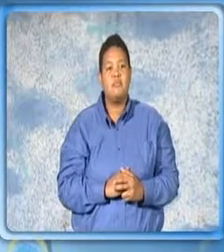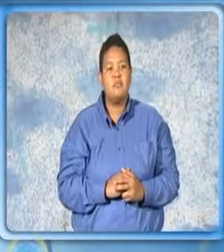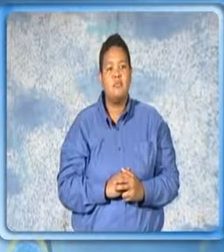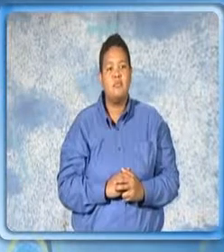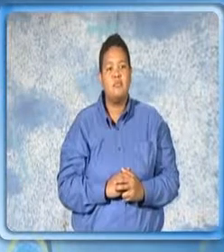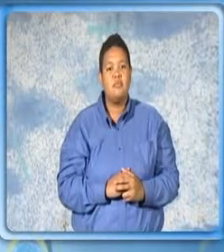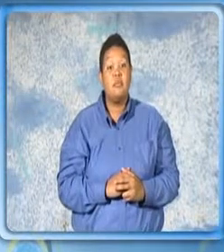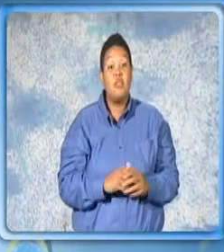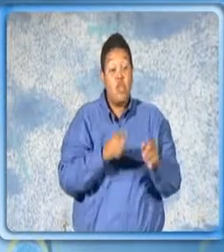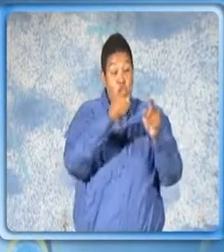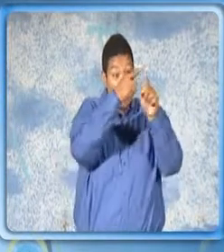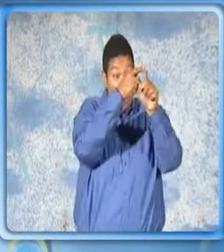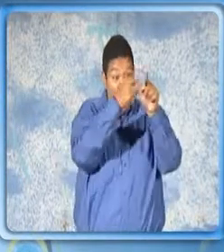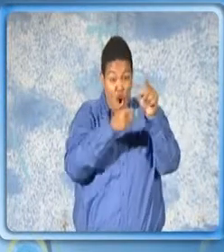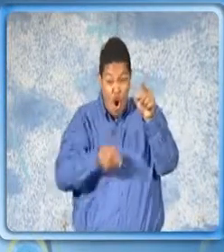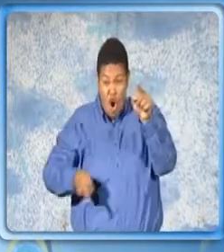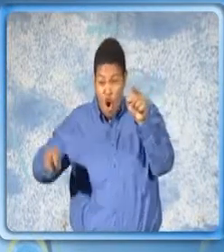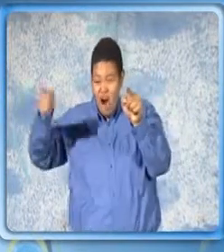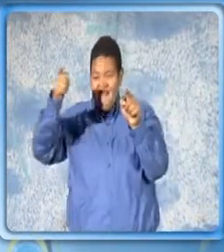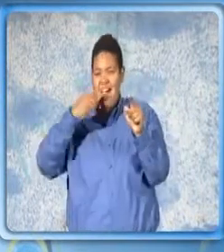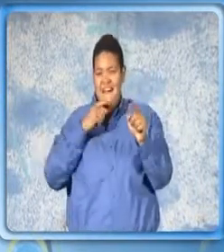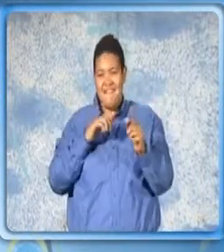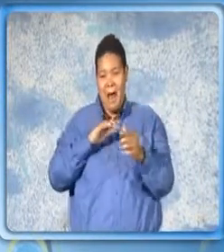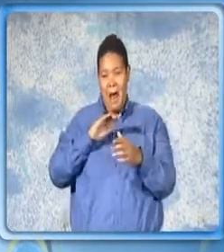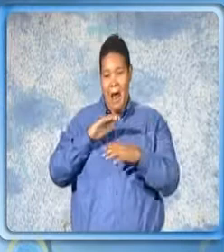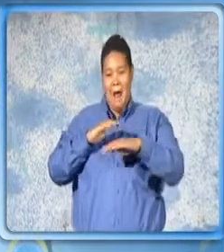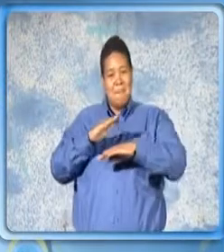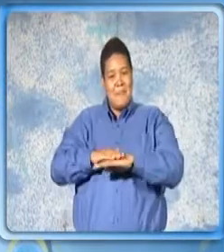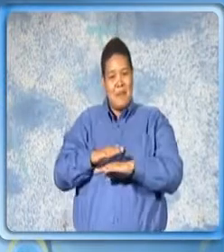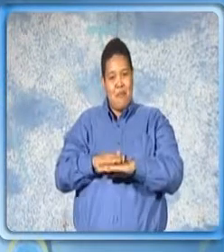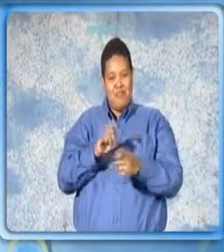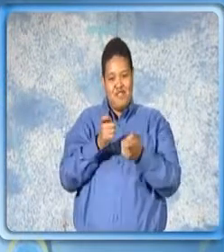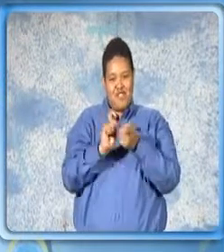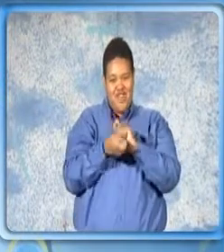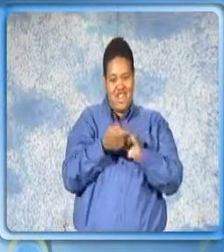The curve has a minimum turning point this time.